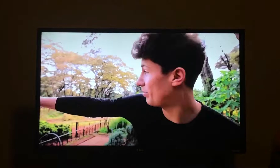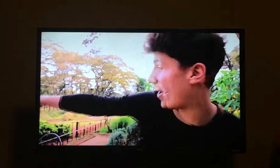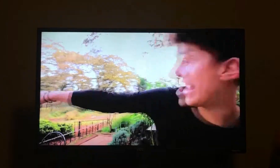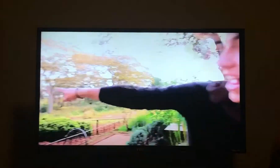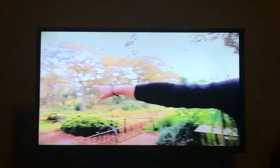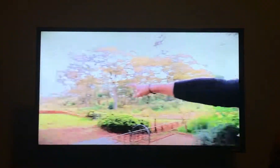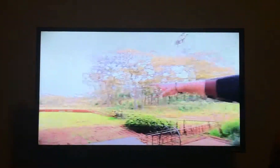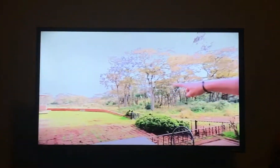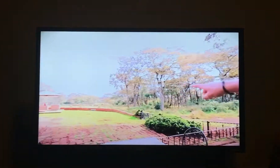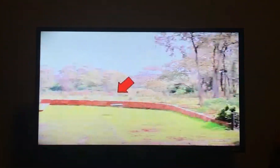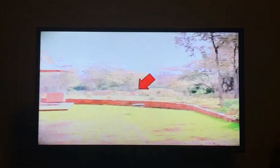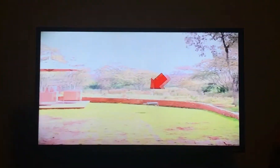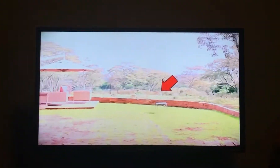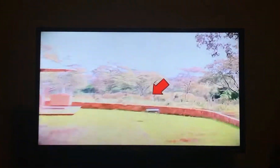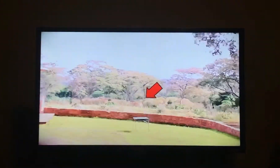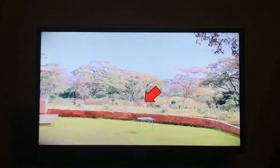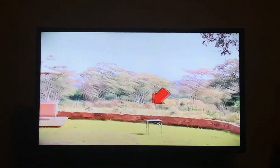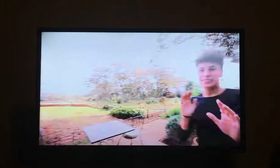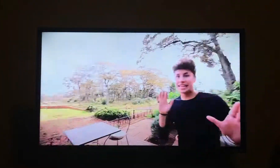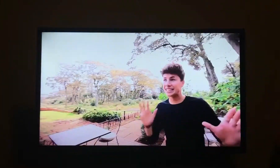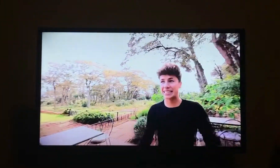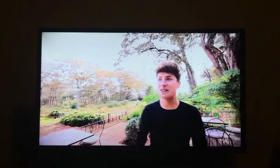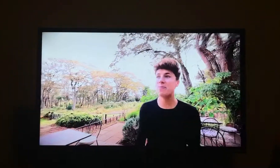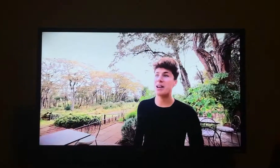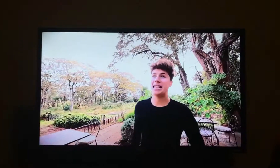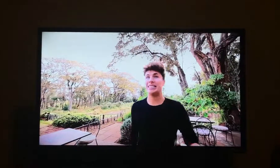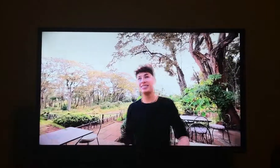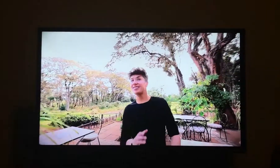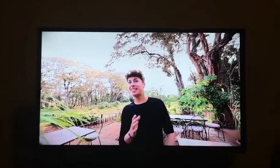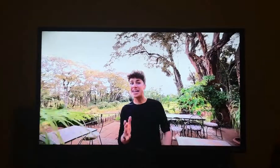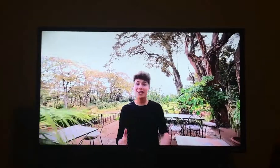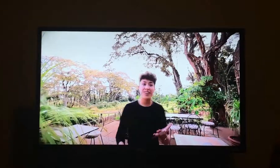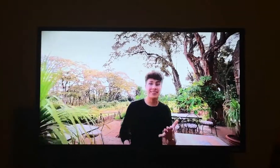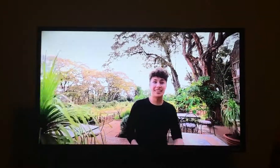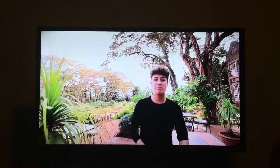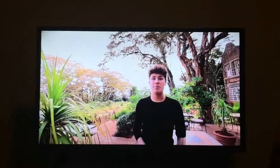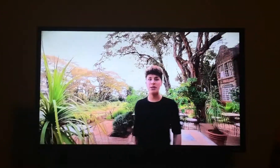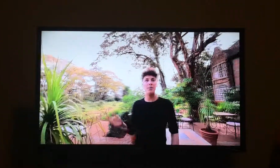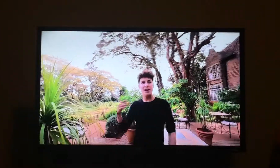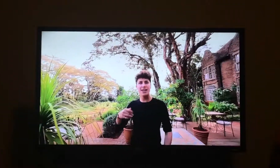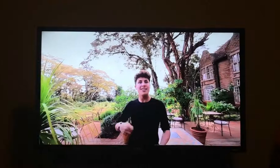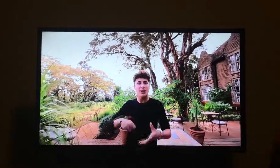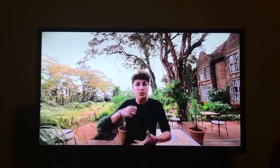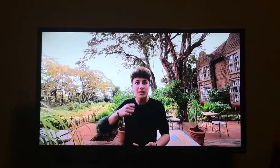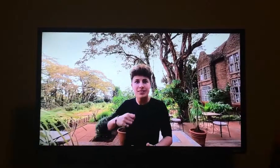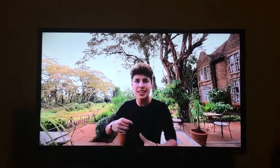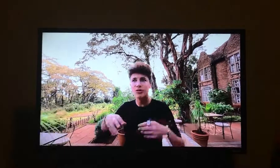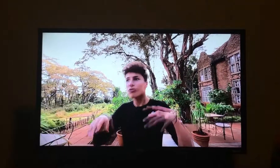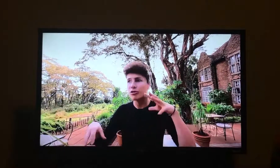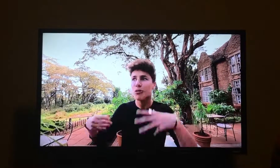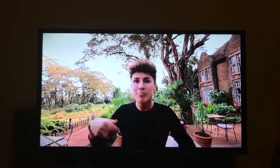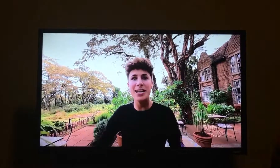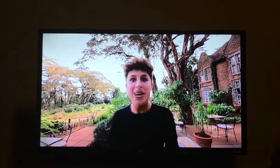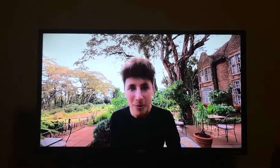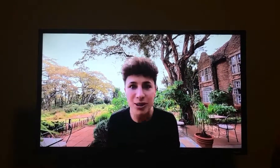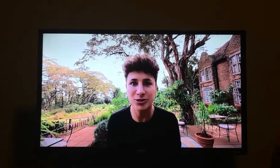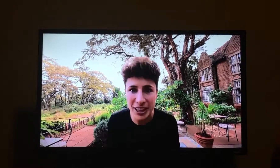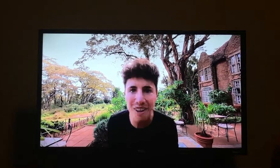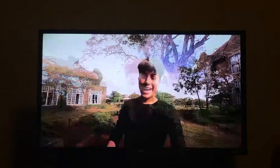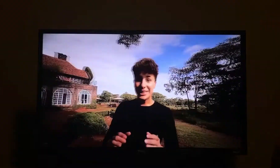to subtitles. So let go when you understand about 50 or 60% of what they're saying, and then you'll get a lot better at